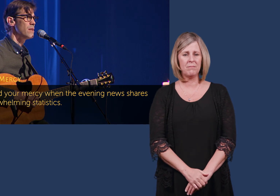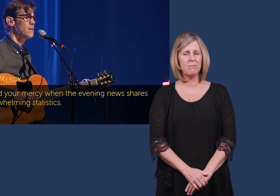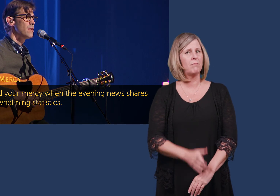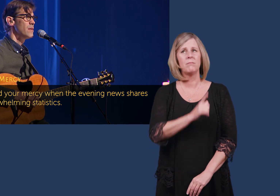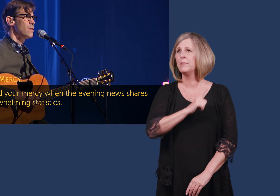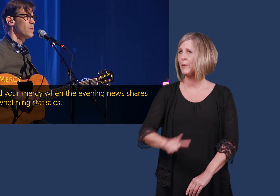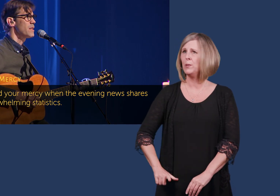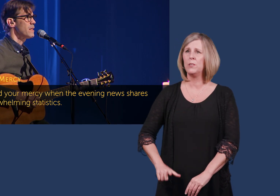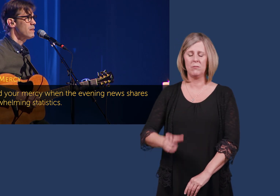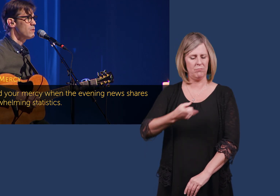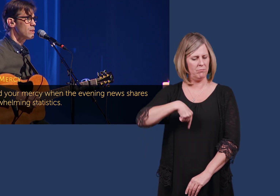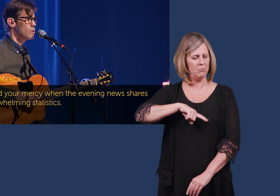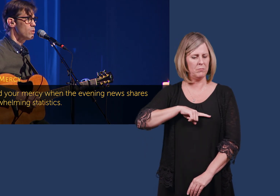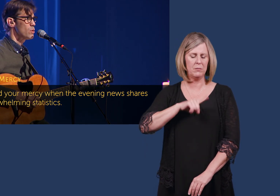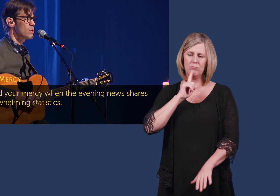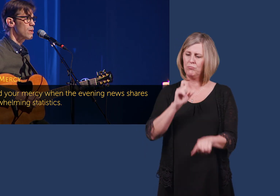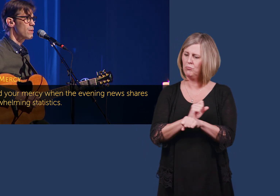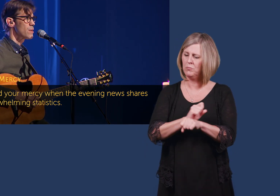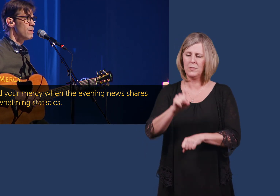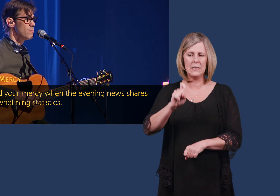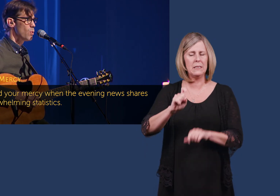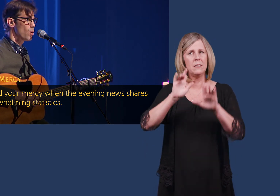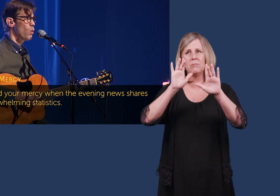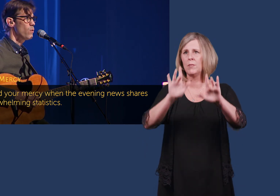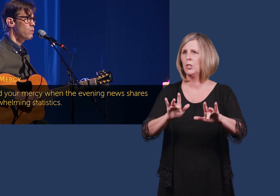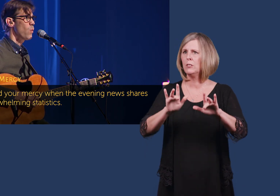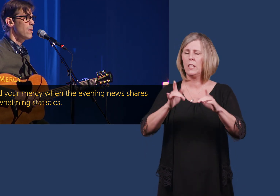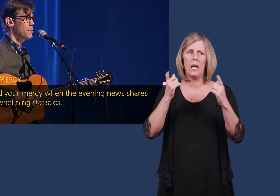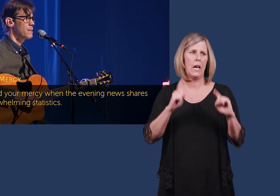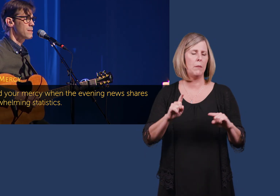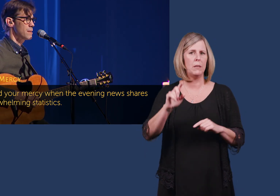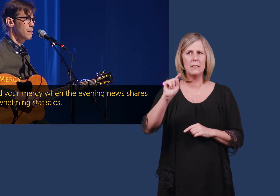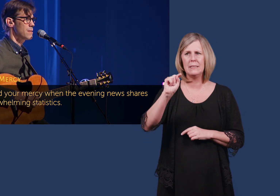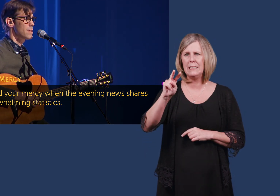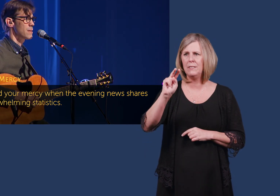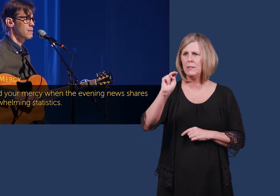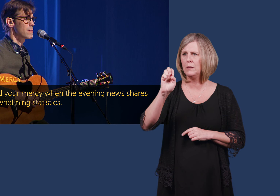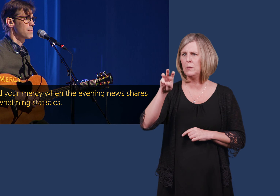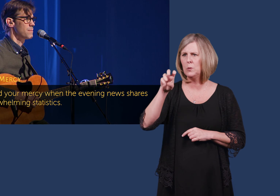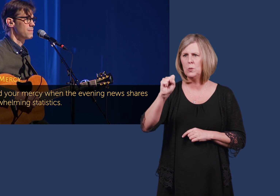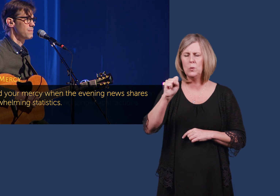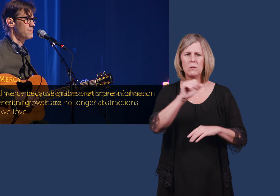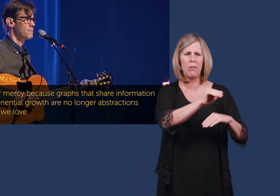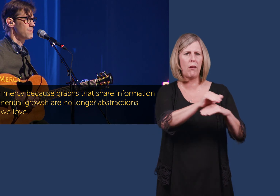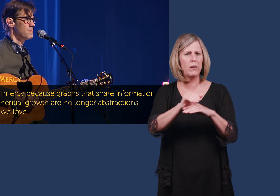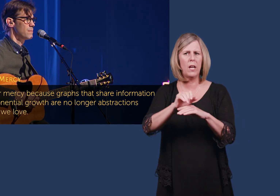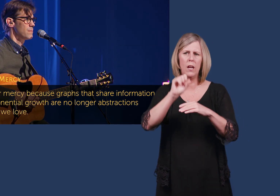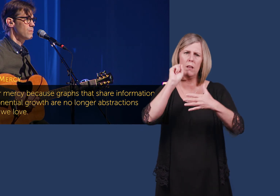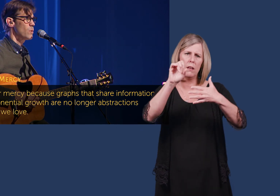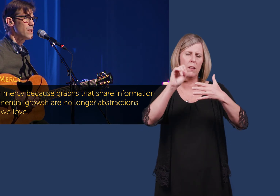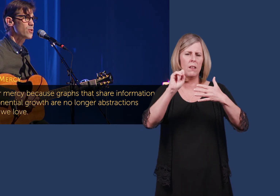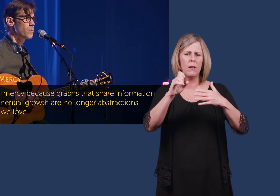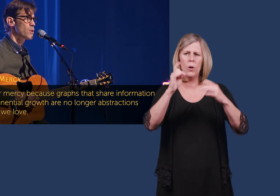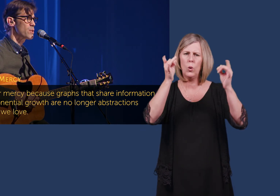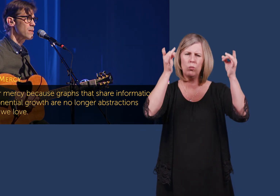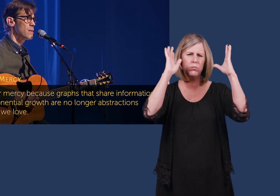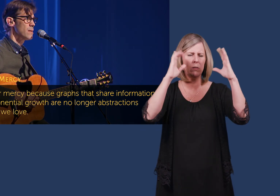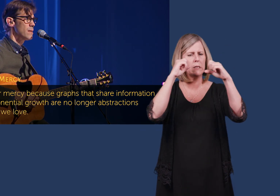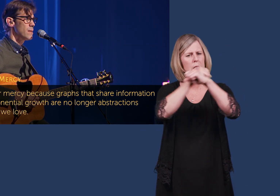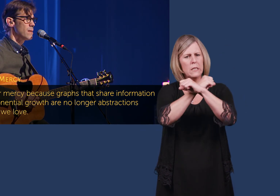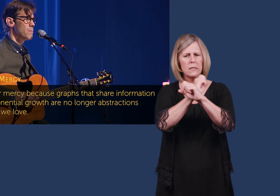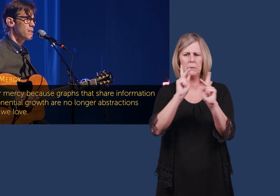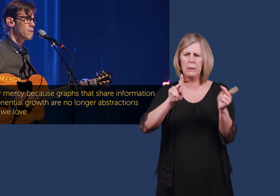mercy when the evening news shares more overwhelming statistics. We need your